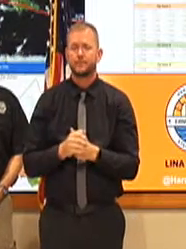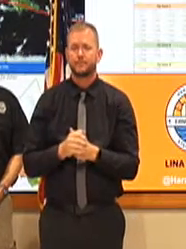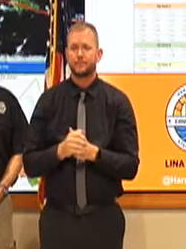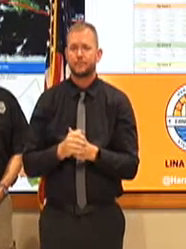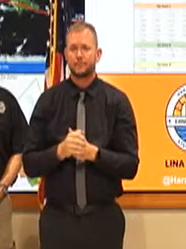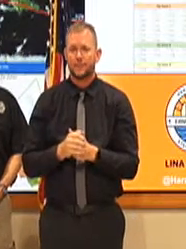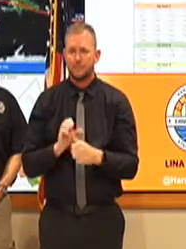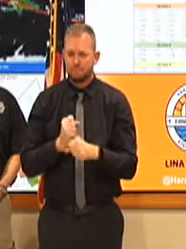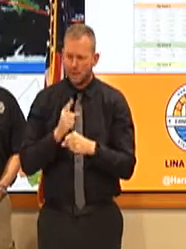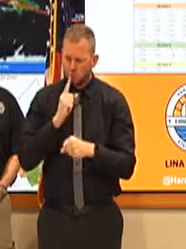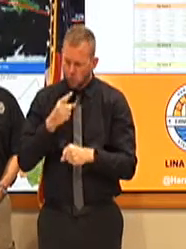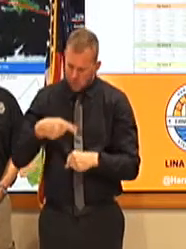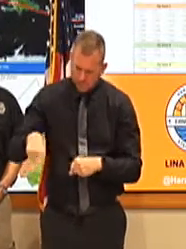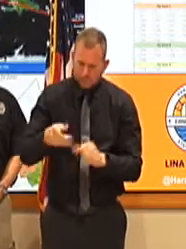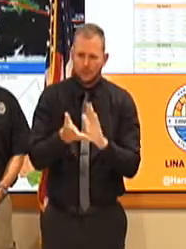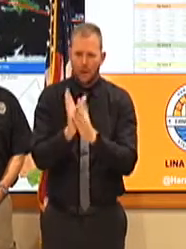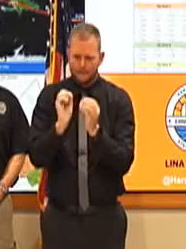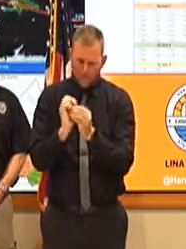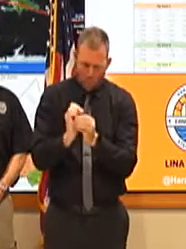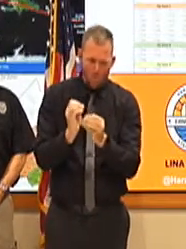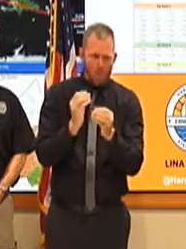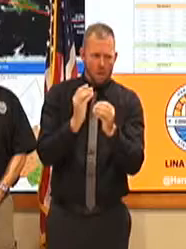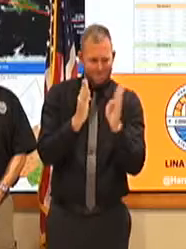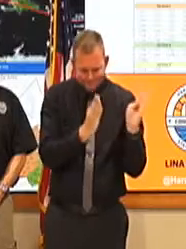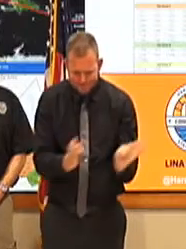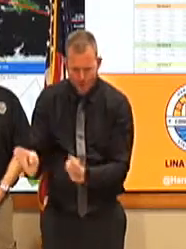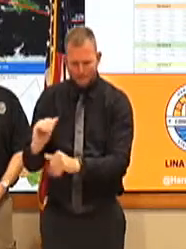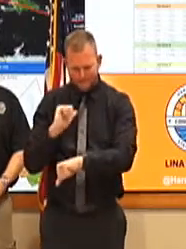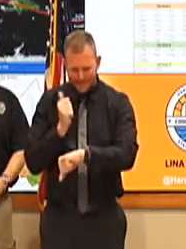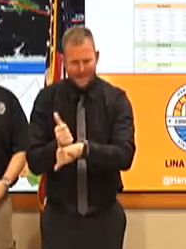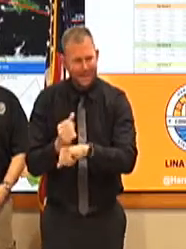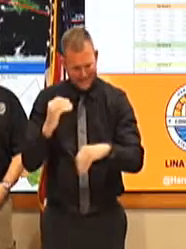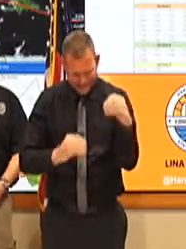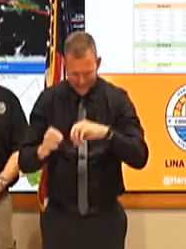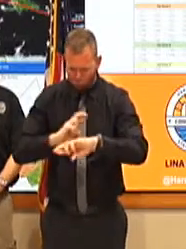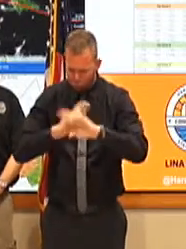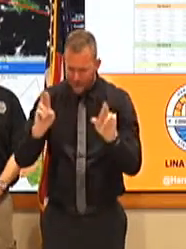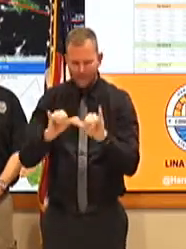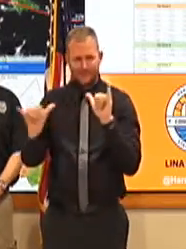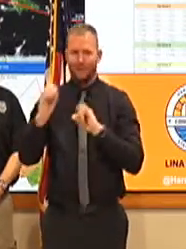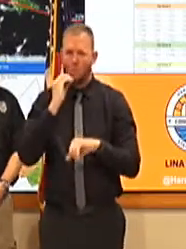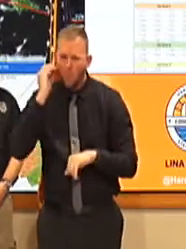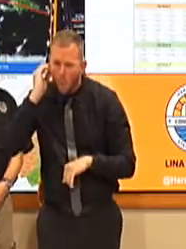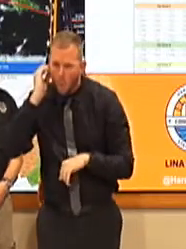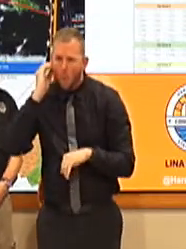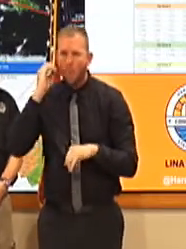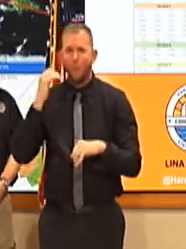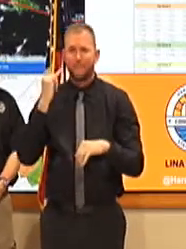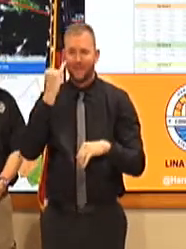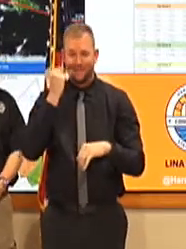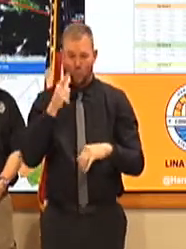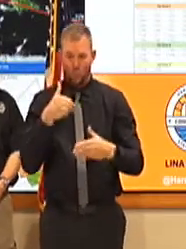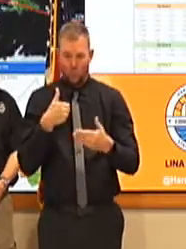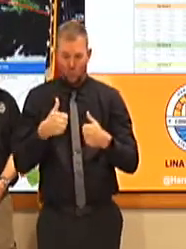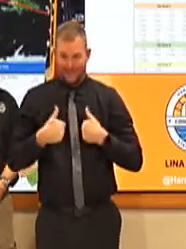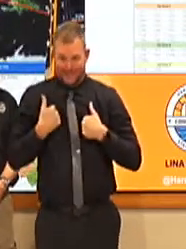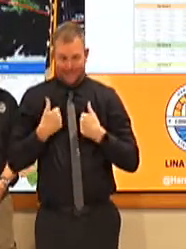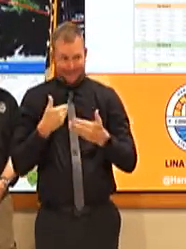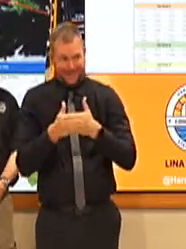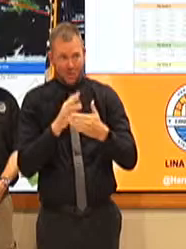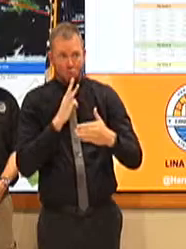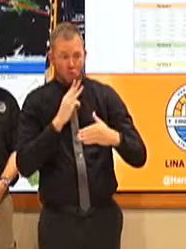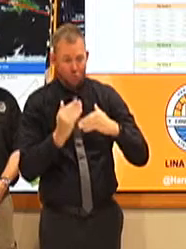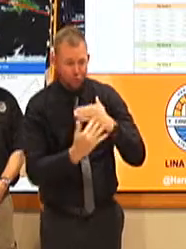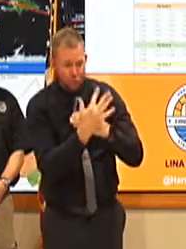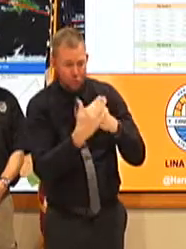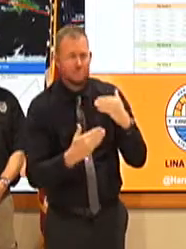prepared to shelter at home if need be due to high winds. Folks in coastal areas, zones A and B, please evacuate, and then we'll continue making sure